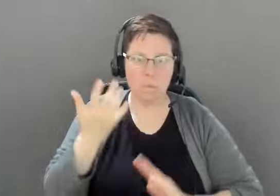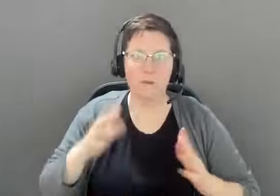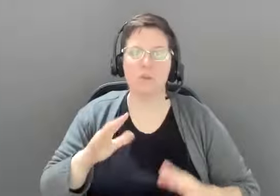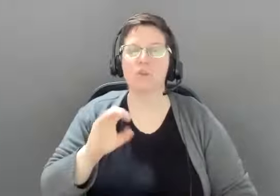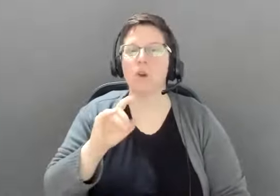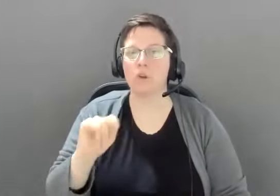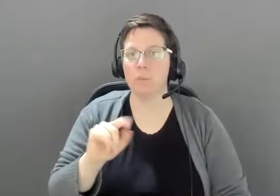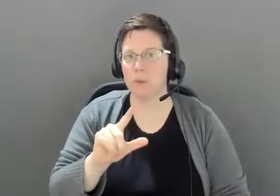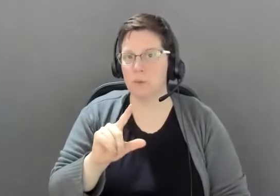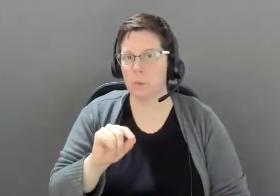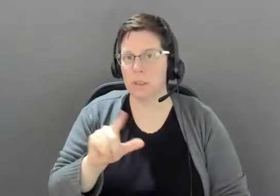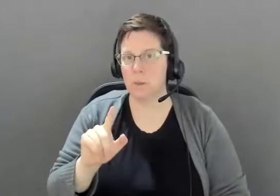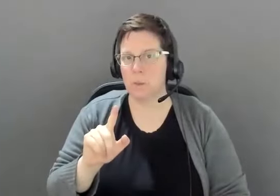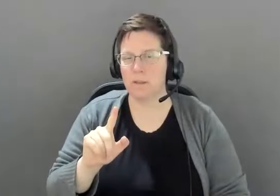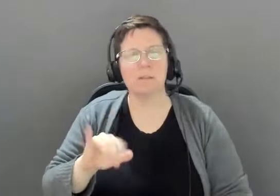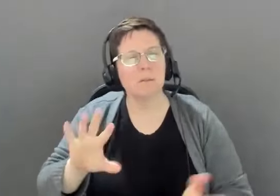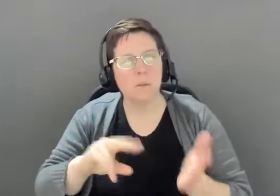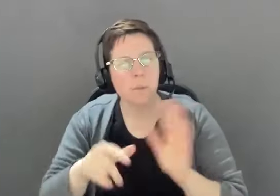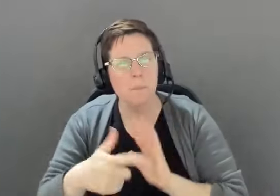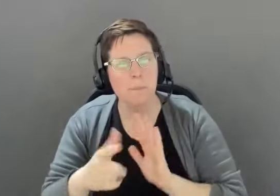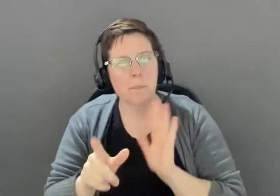So what is a publication ban?